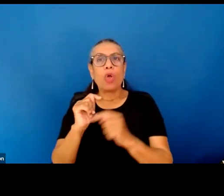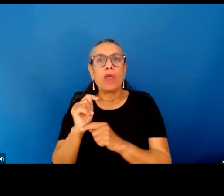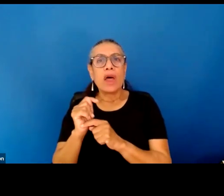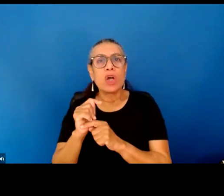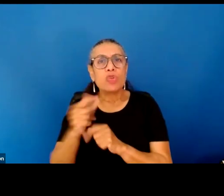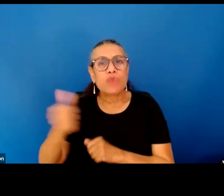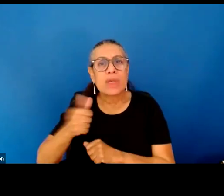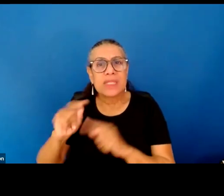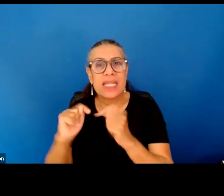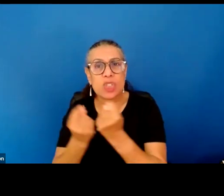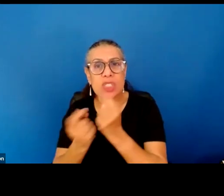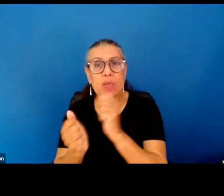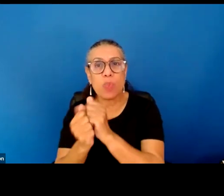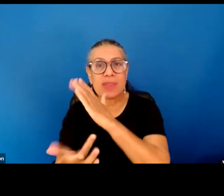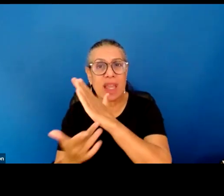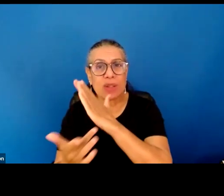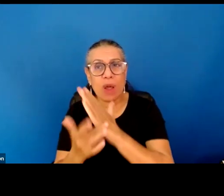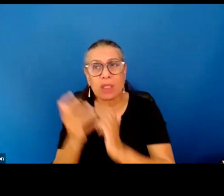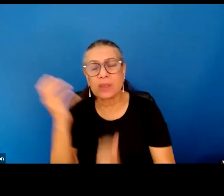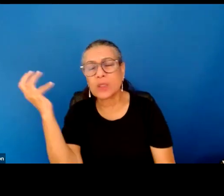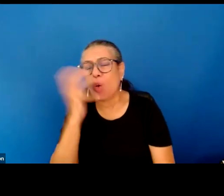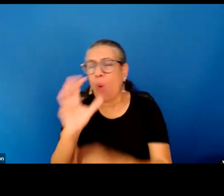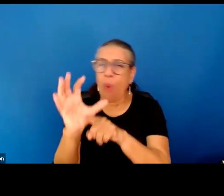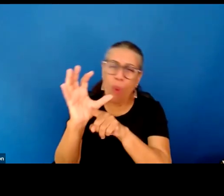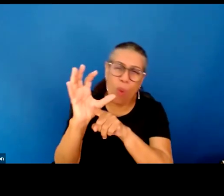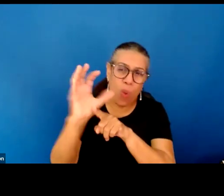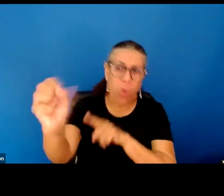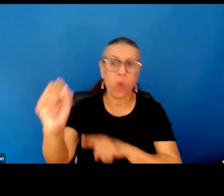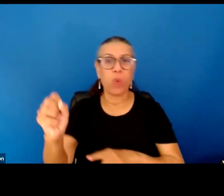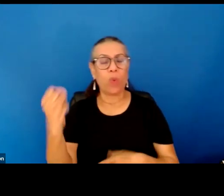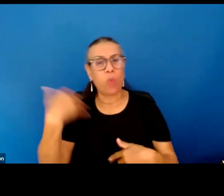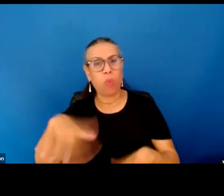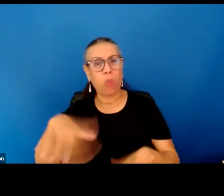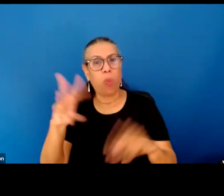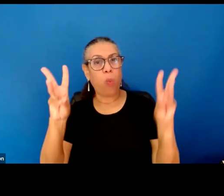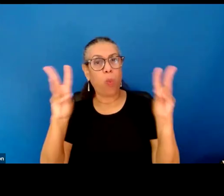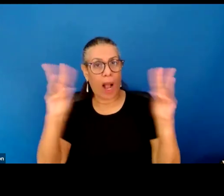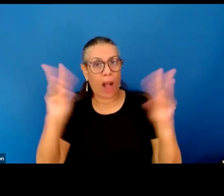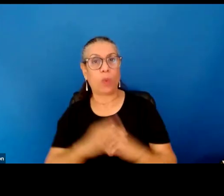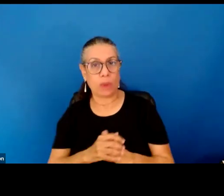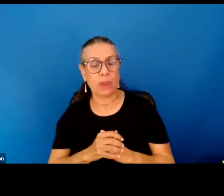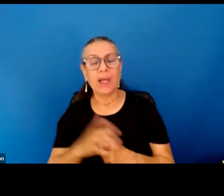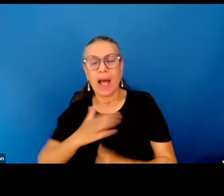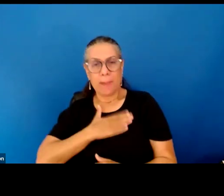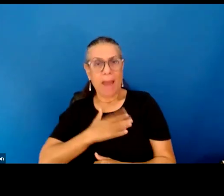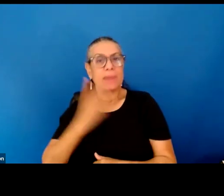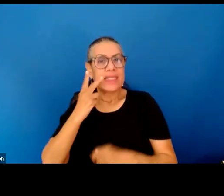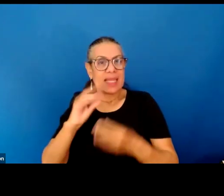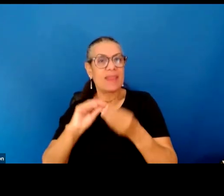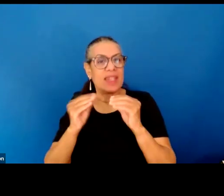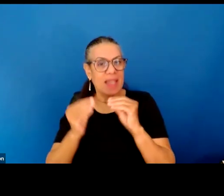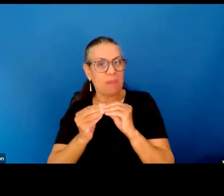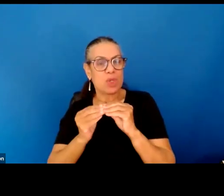on technology is leaps and bounds forward. And so glad to see those numbers continuing to rise.